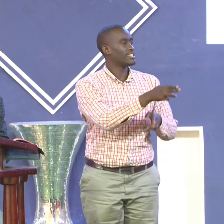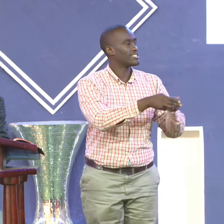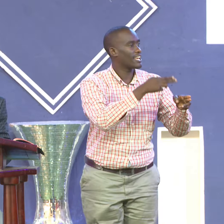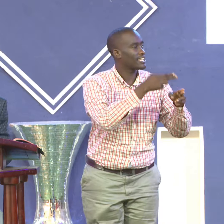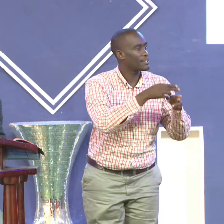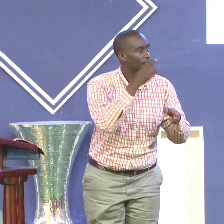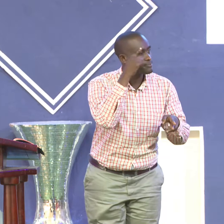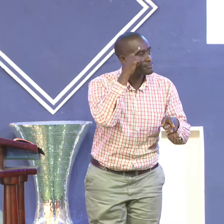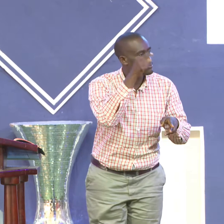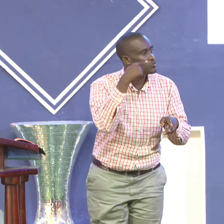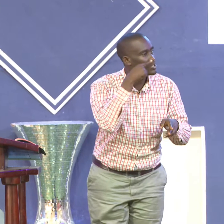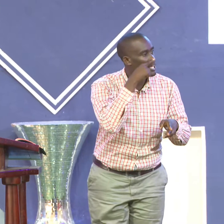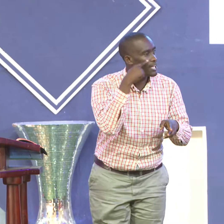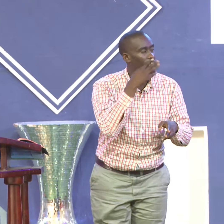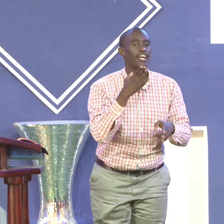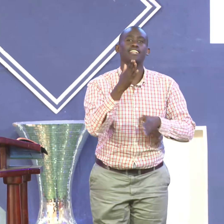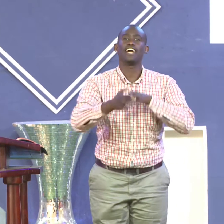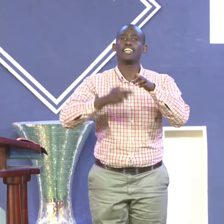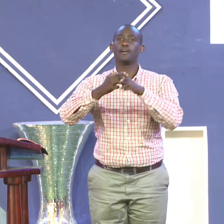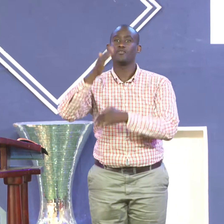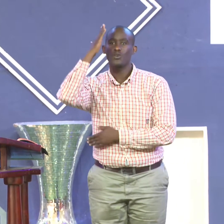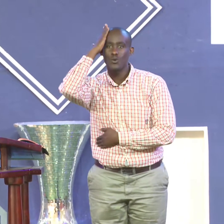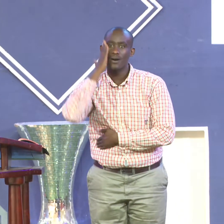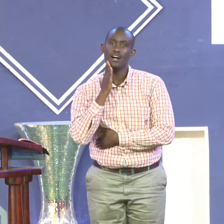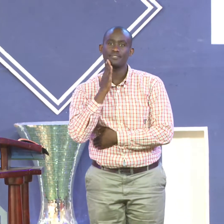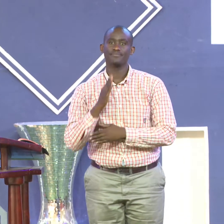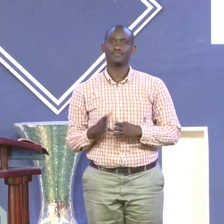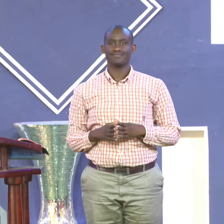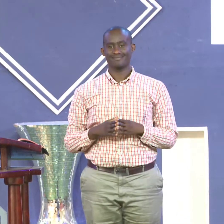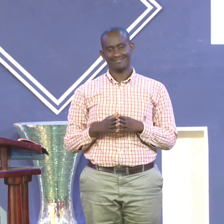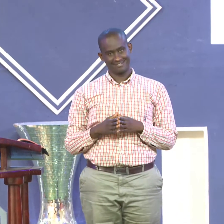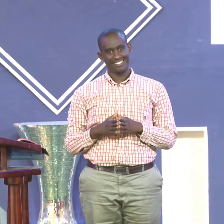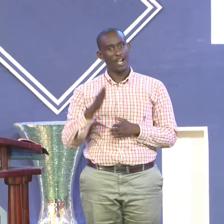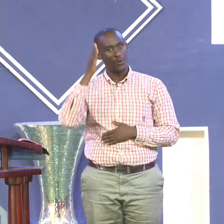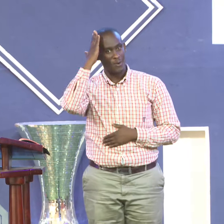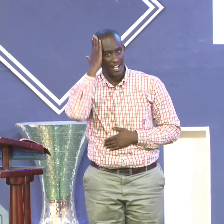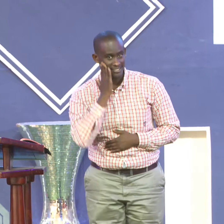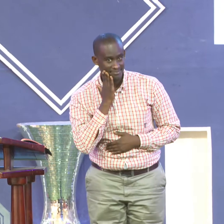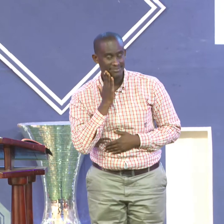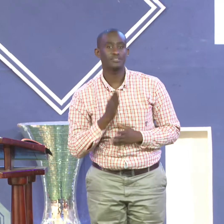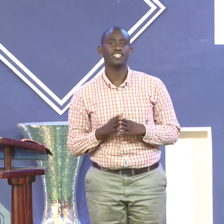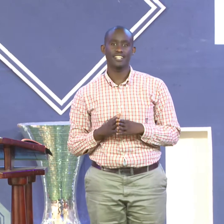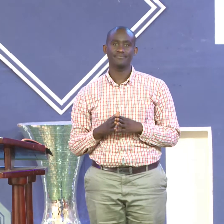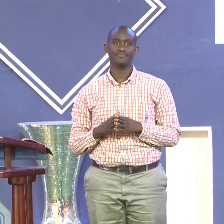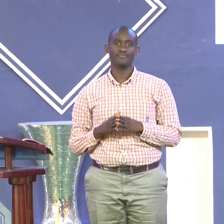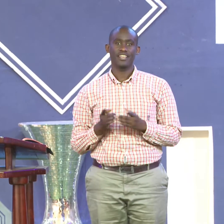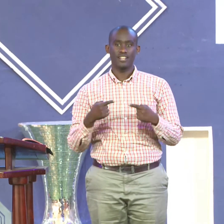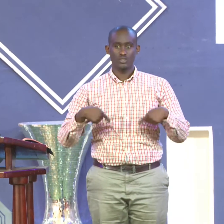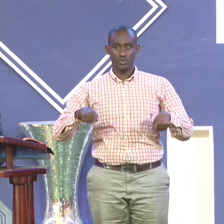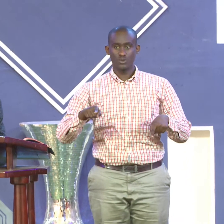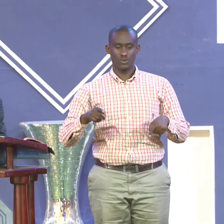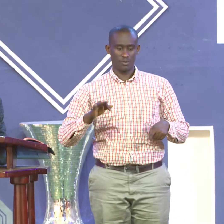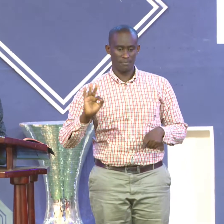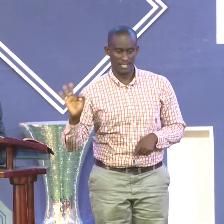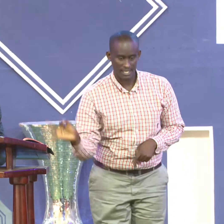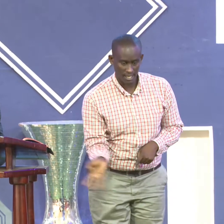Together with Mrs. Mugisha. No mukuru. And Patrick. Ye Richard. Patrick. Ye Richard. Tugenda kuweleza